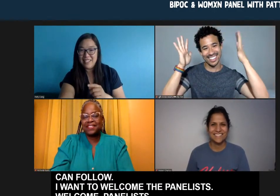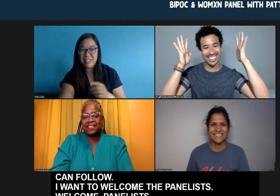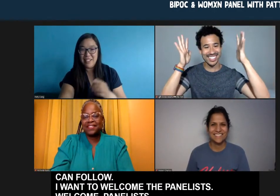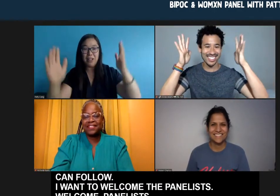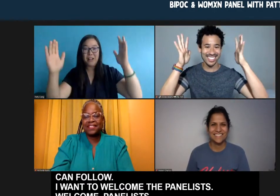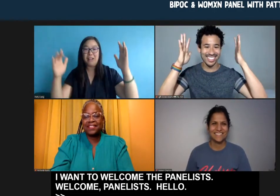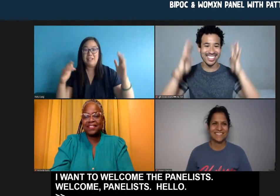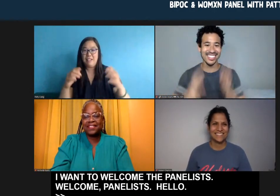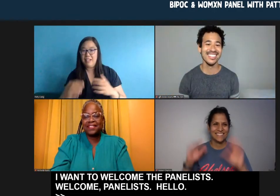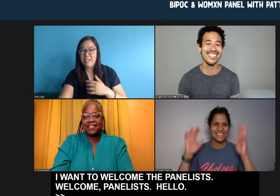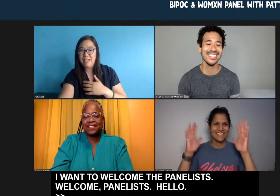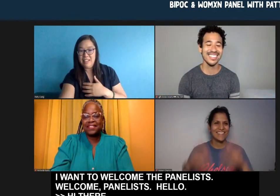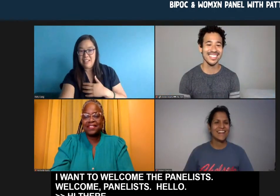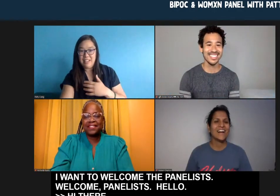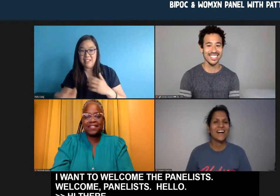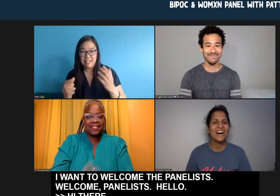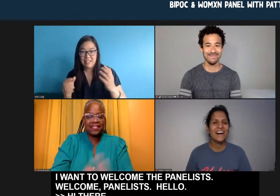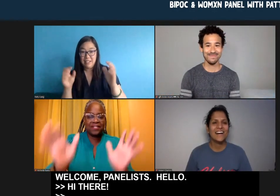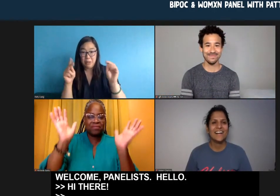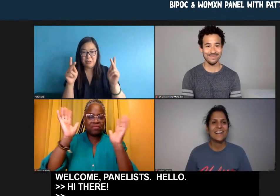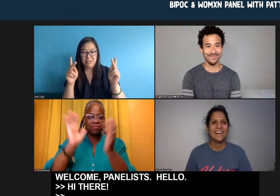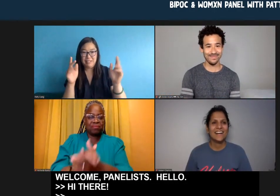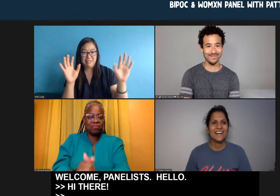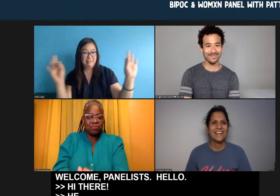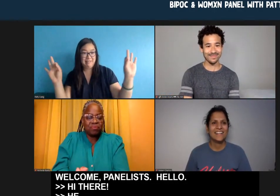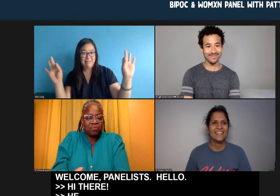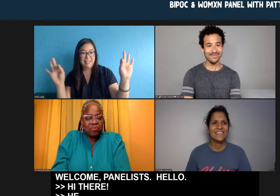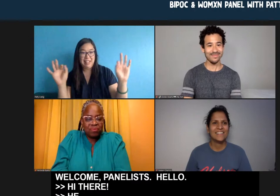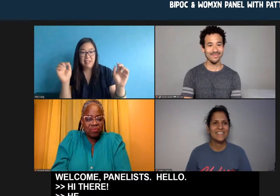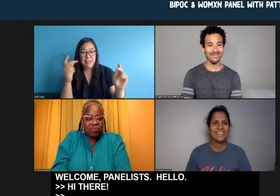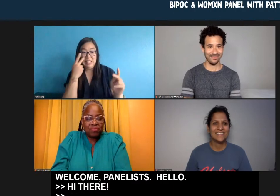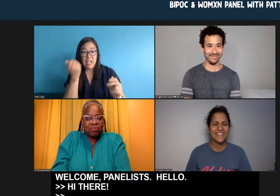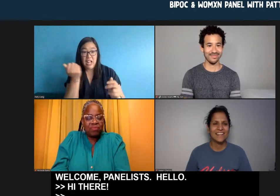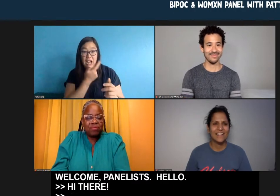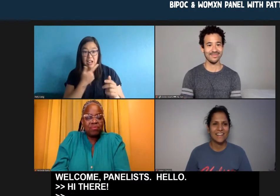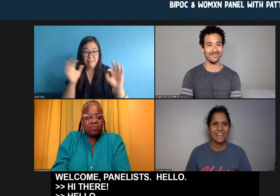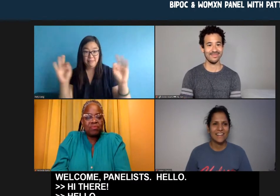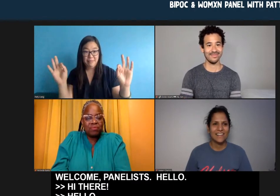Hi. Hi. All right. So, okay. All right. So